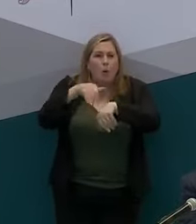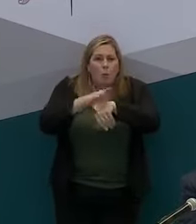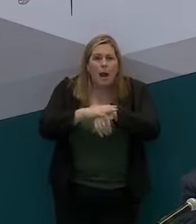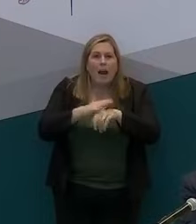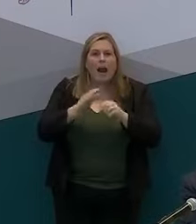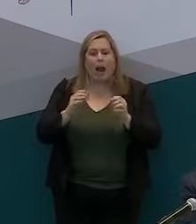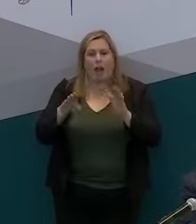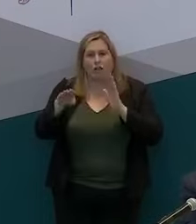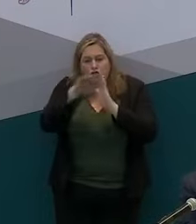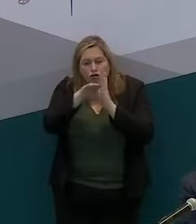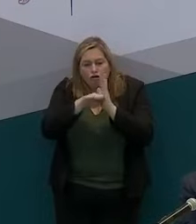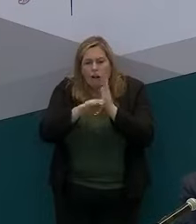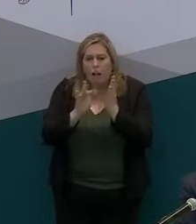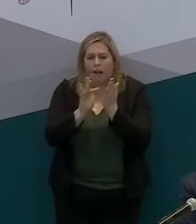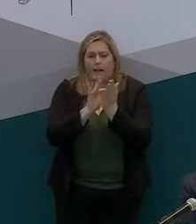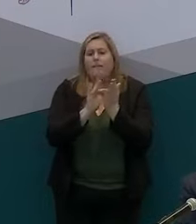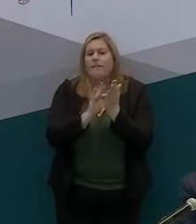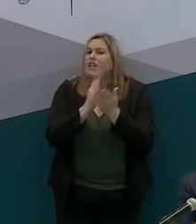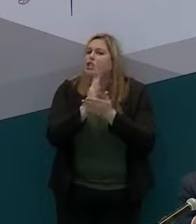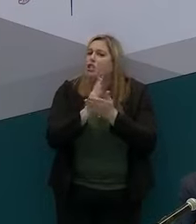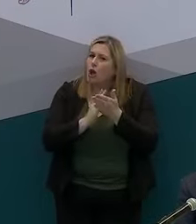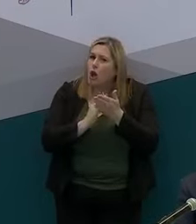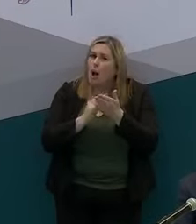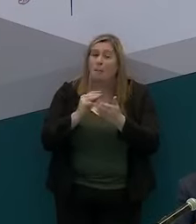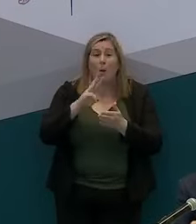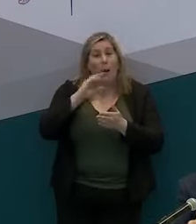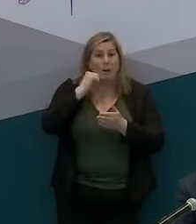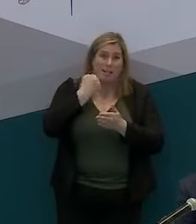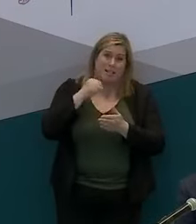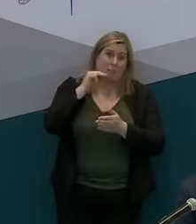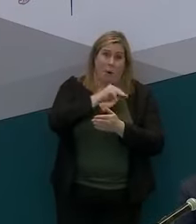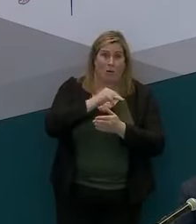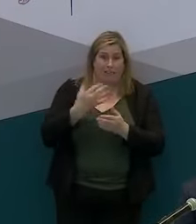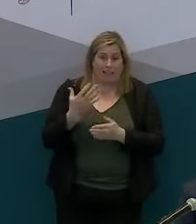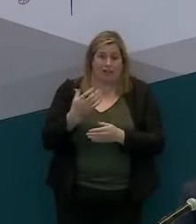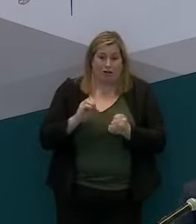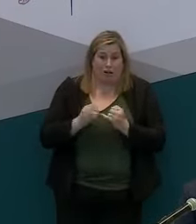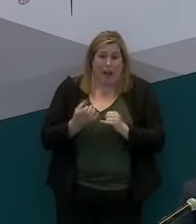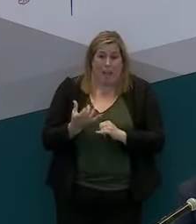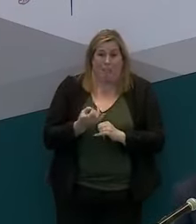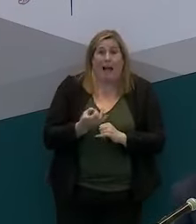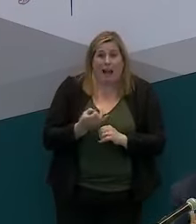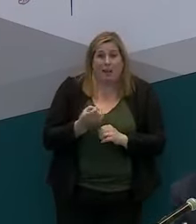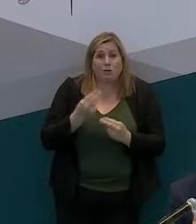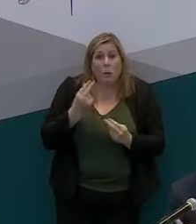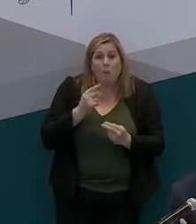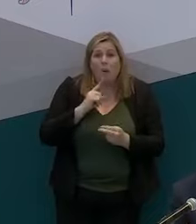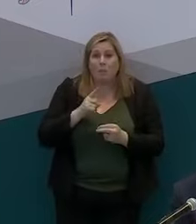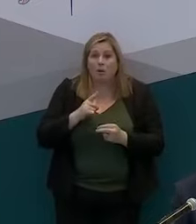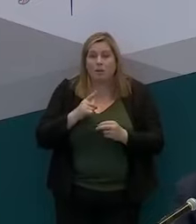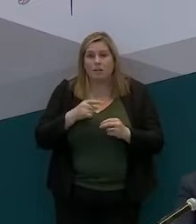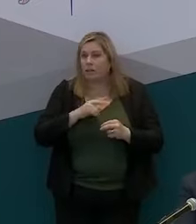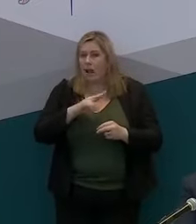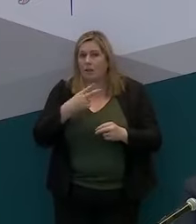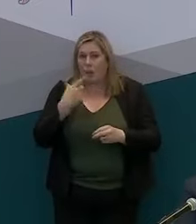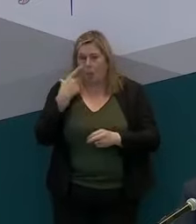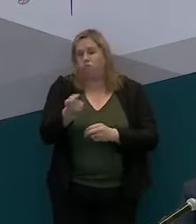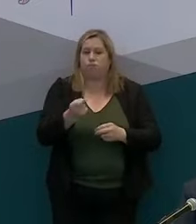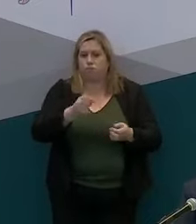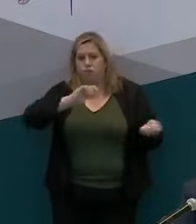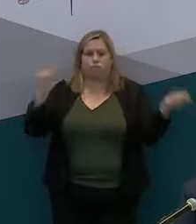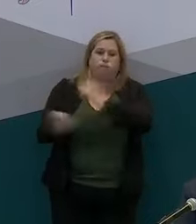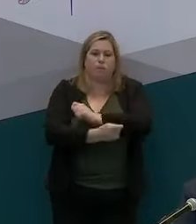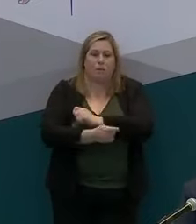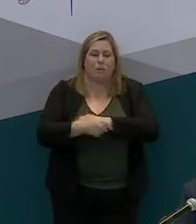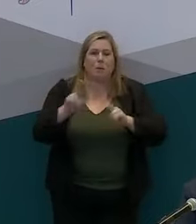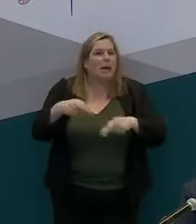measures because we think it's important to do so, but we want to minimise the risk of transmission of infection having done that. And so any and all of these